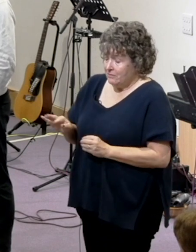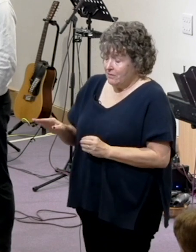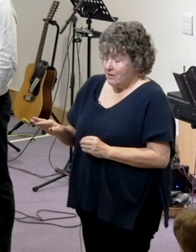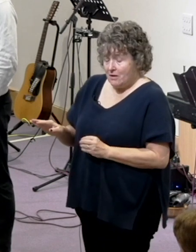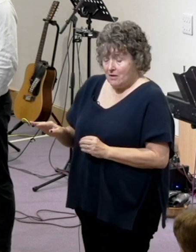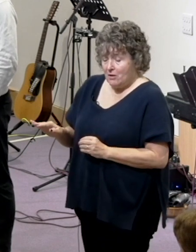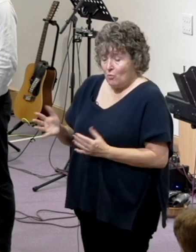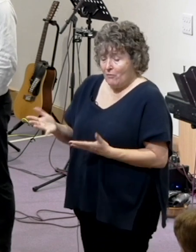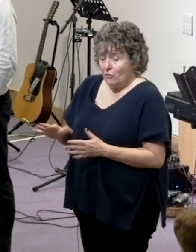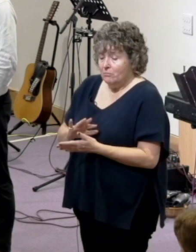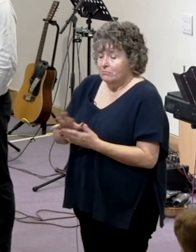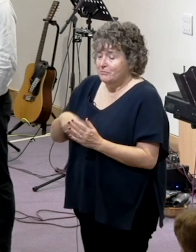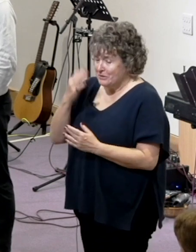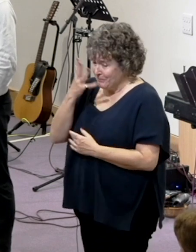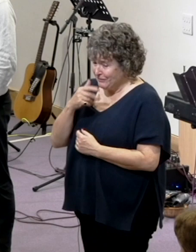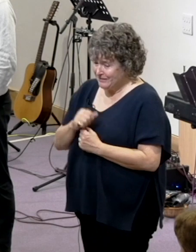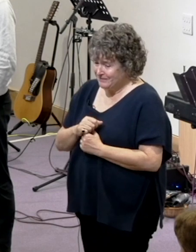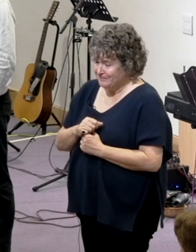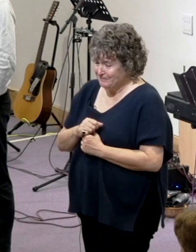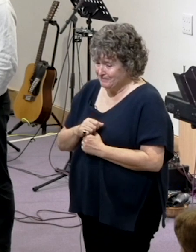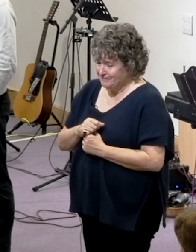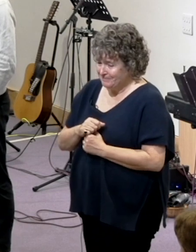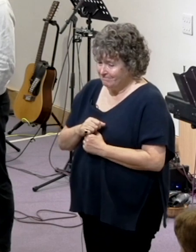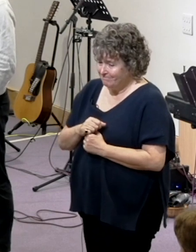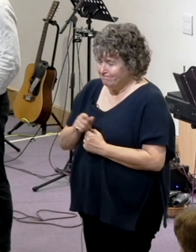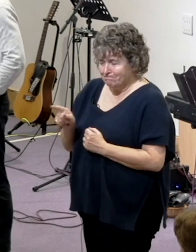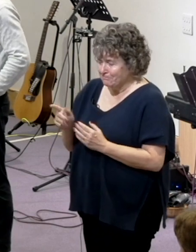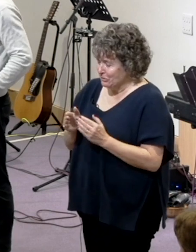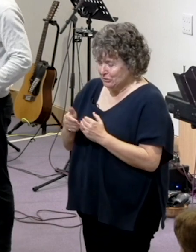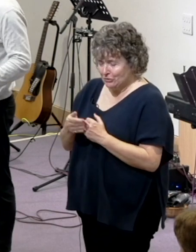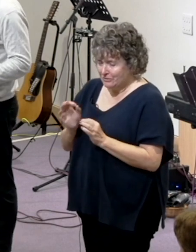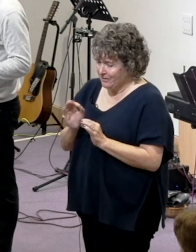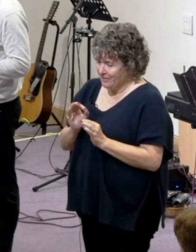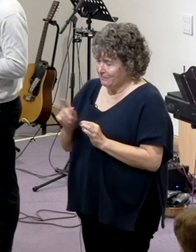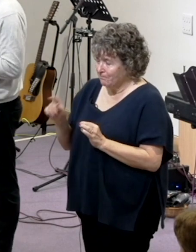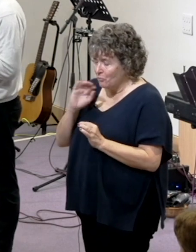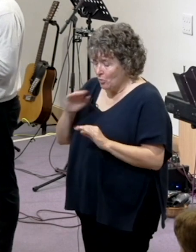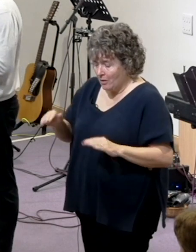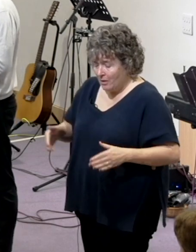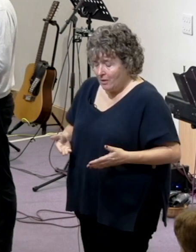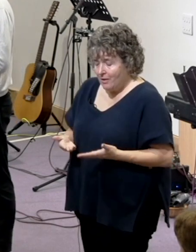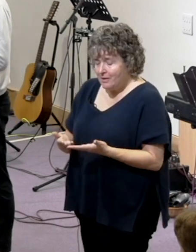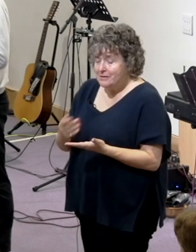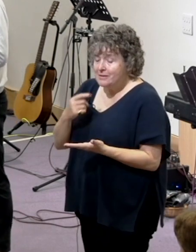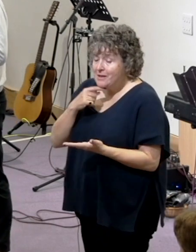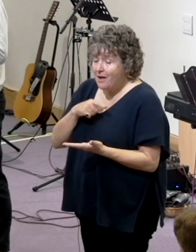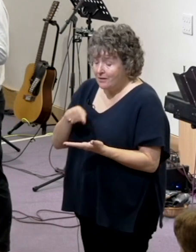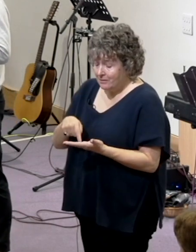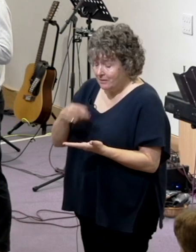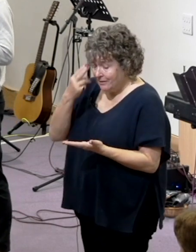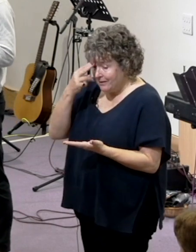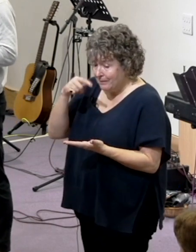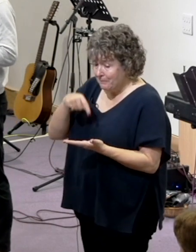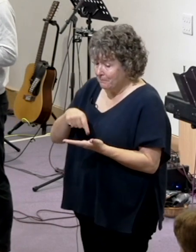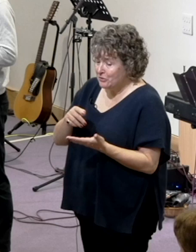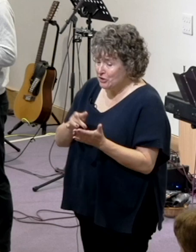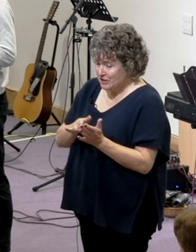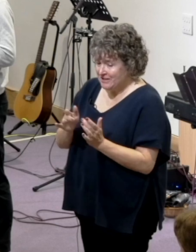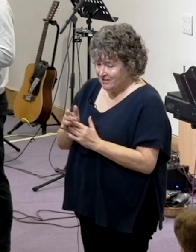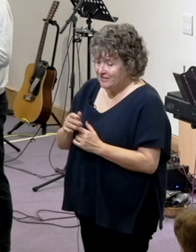her is from the Holy Spirit. She'll give birth to a son, and you are to give him the name